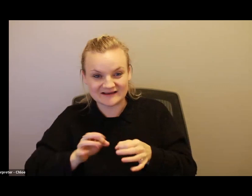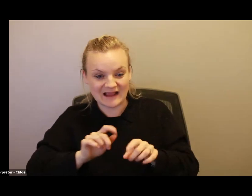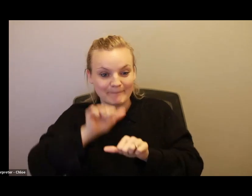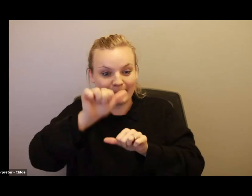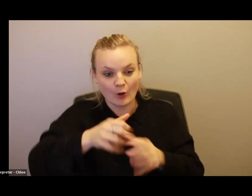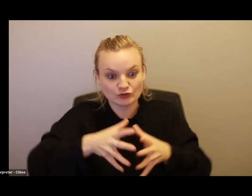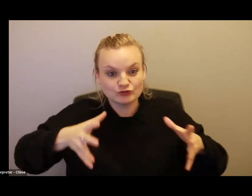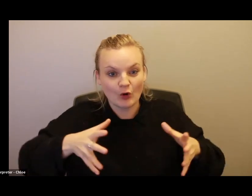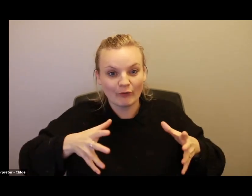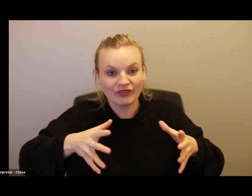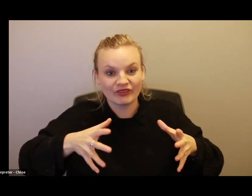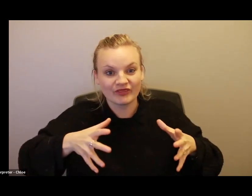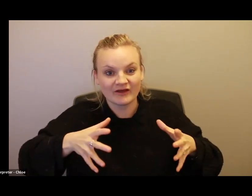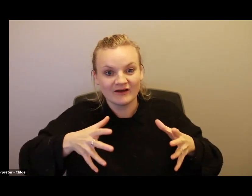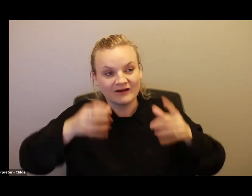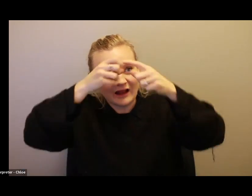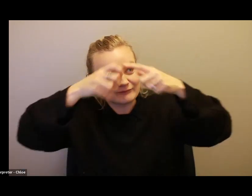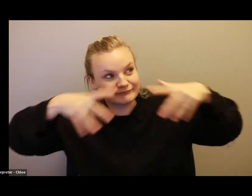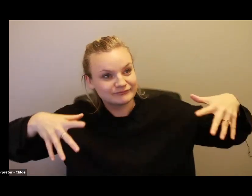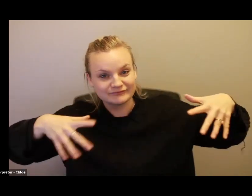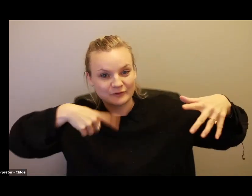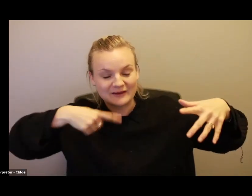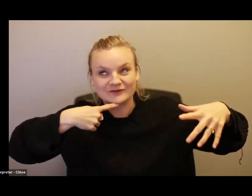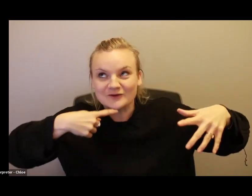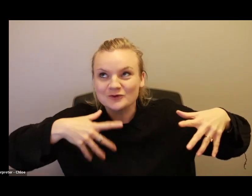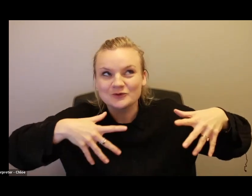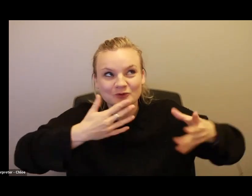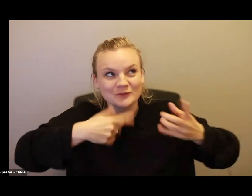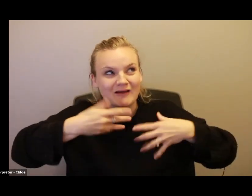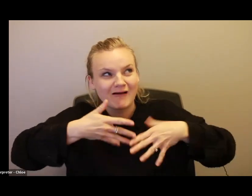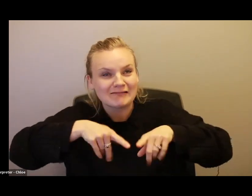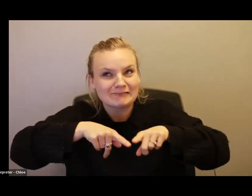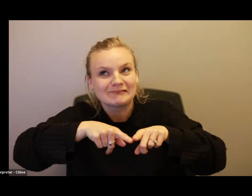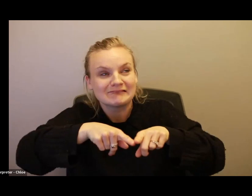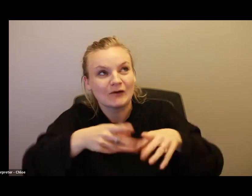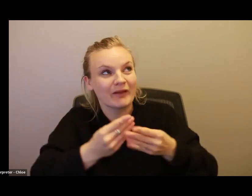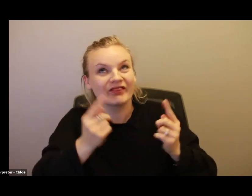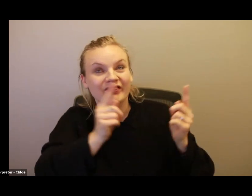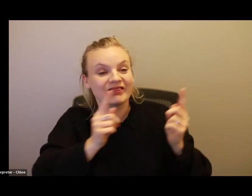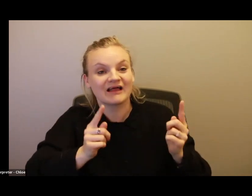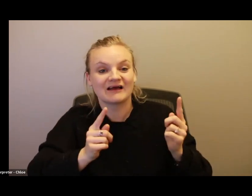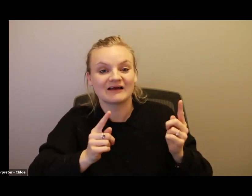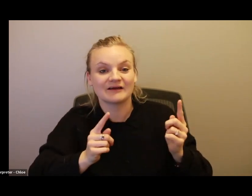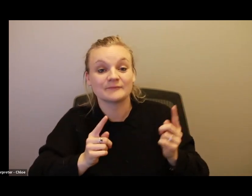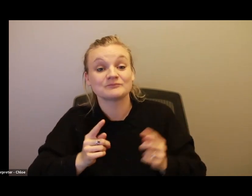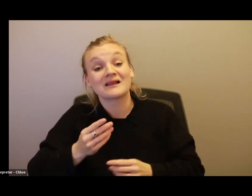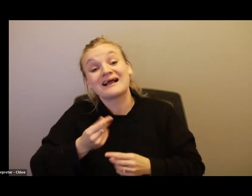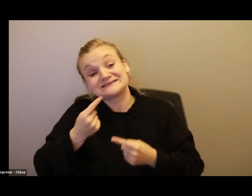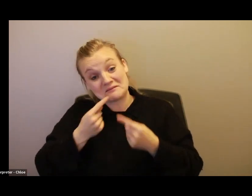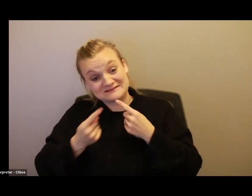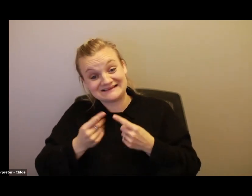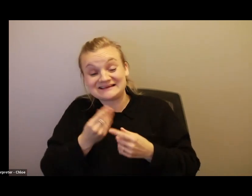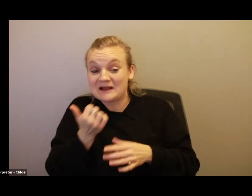umbrella within which we all kind of find ourselves aligned within. I did bring some data and some numbers